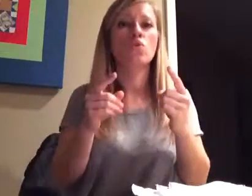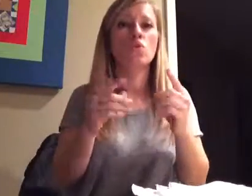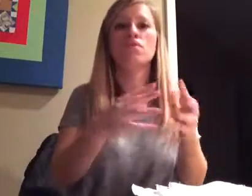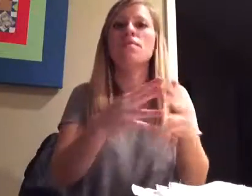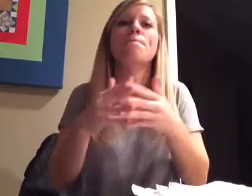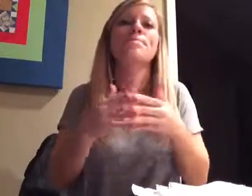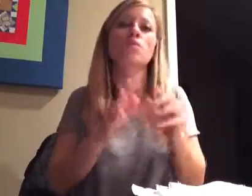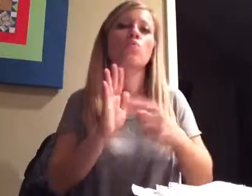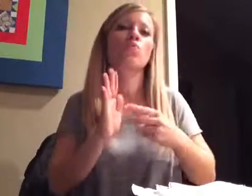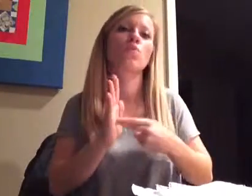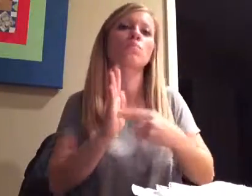time."